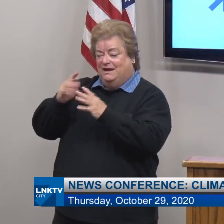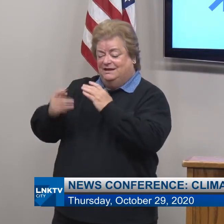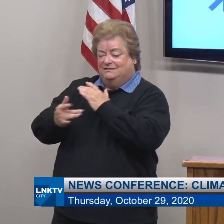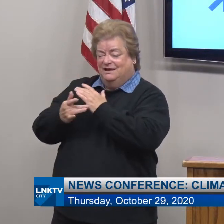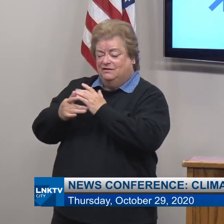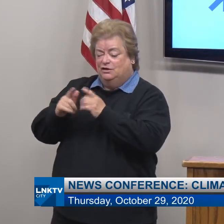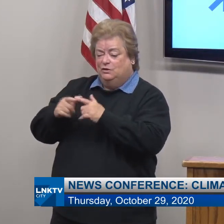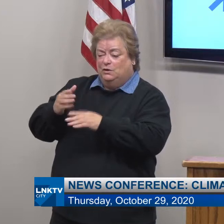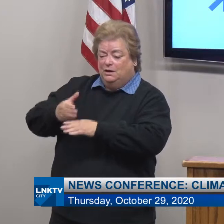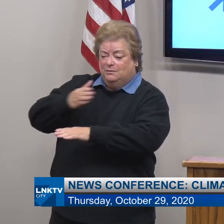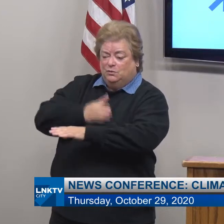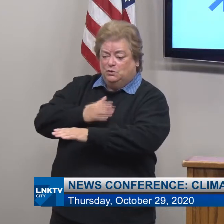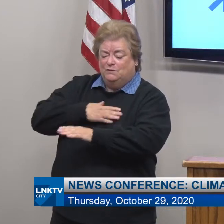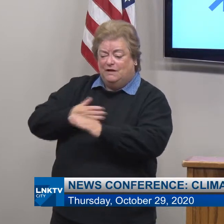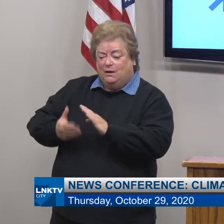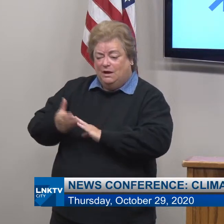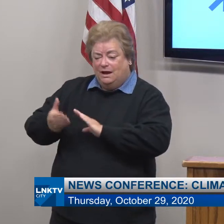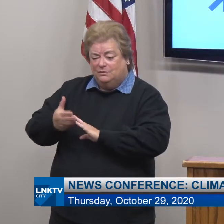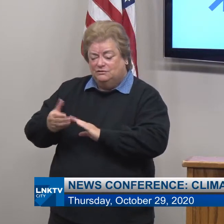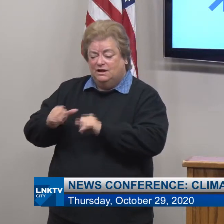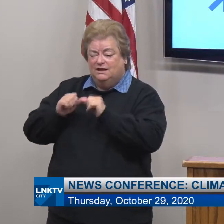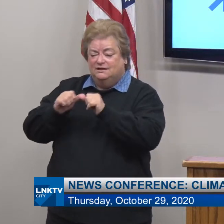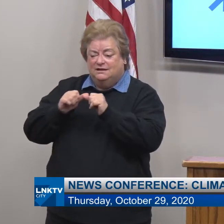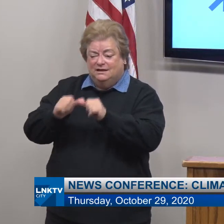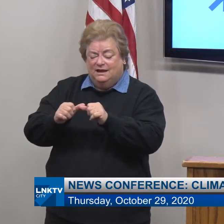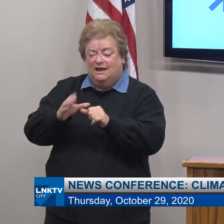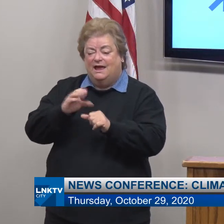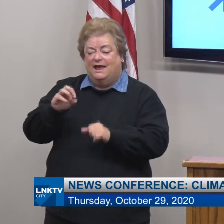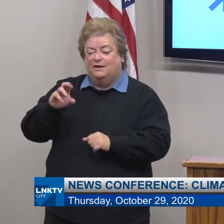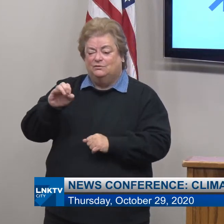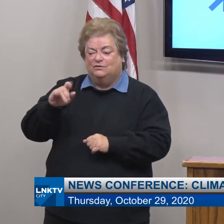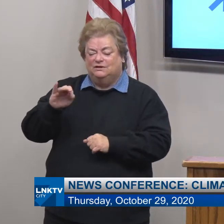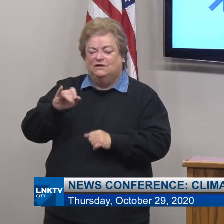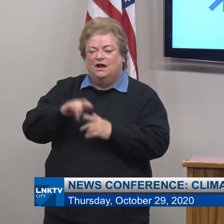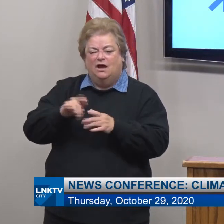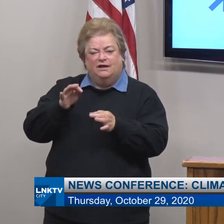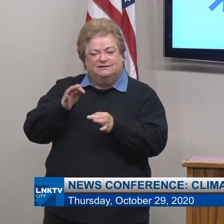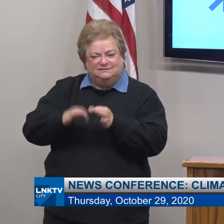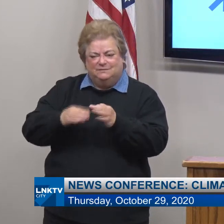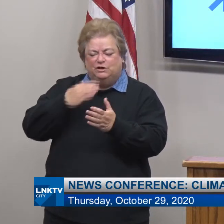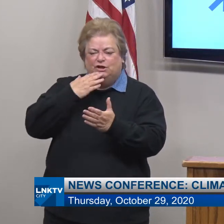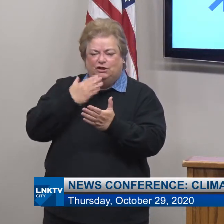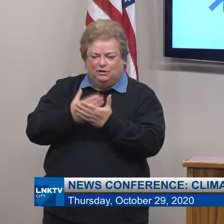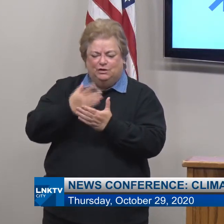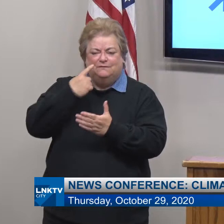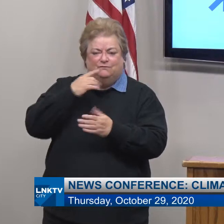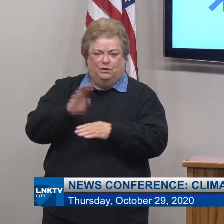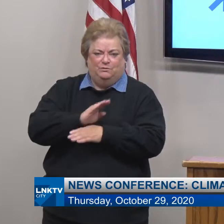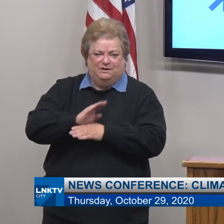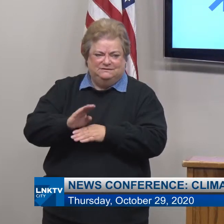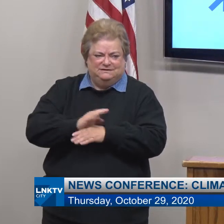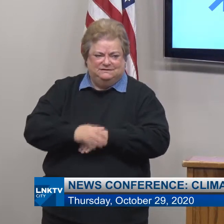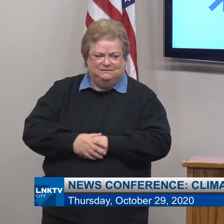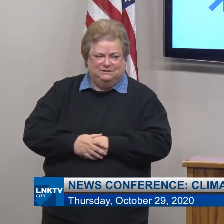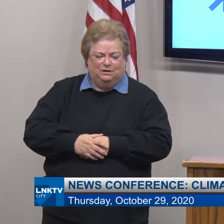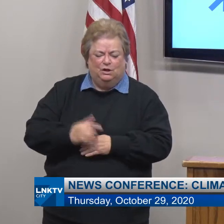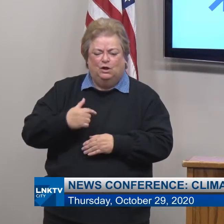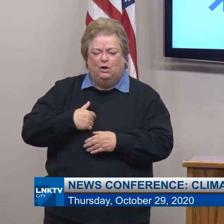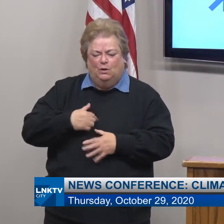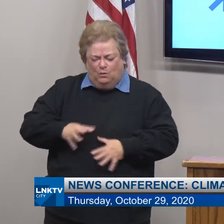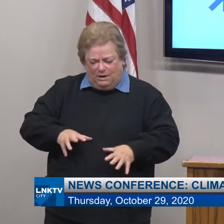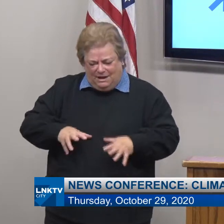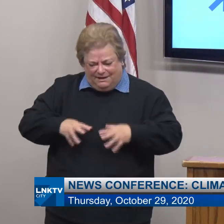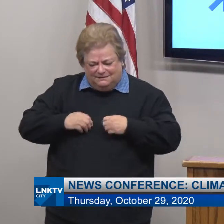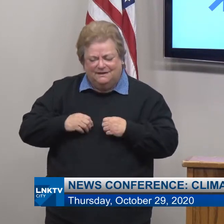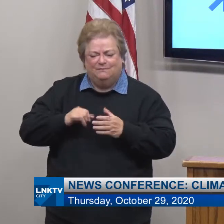improve operations, sustainability and resiliency are simply good for business. We embrace